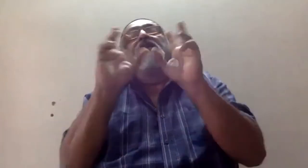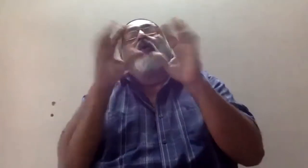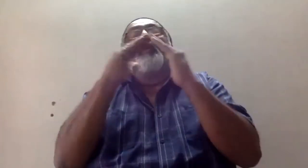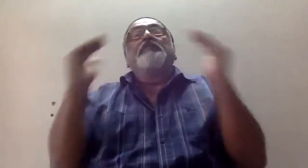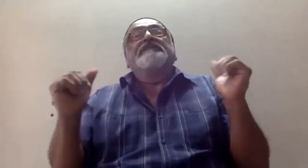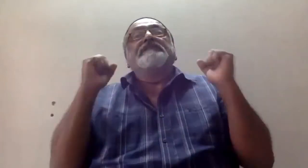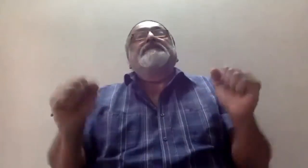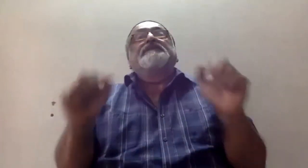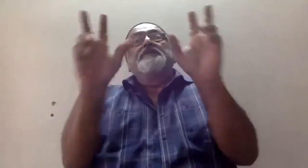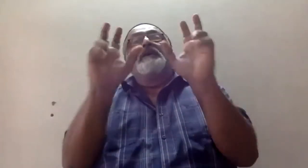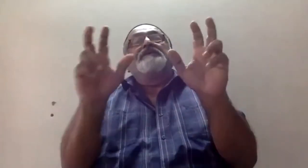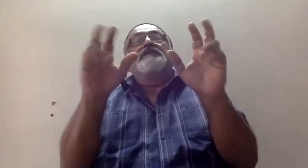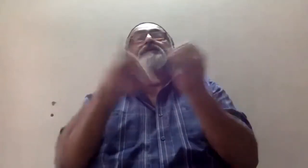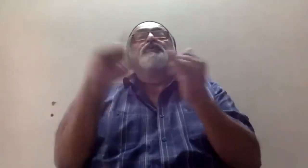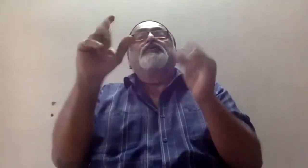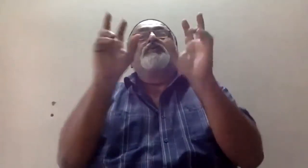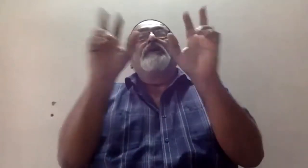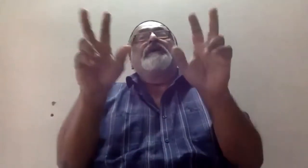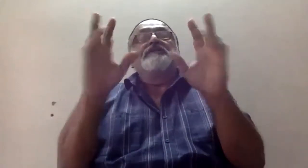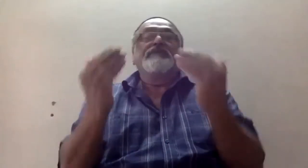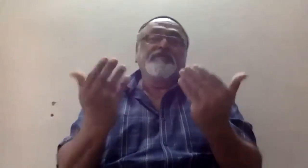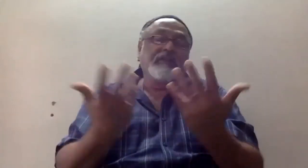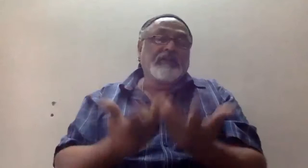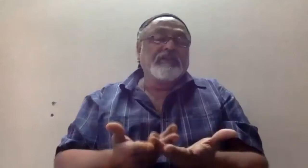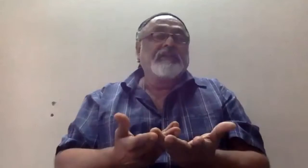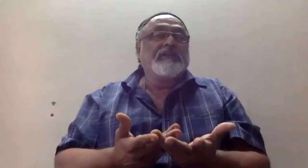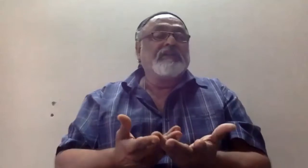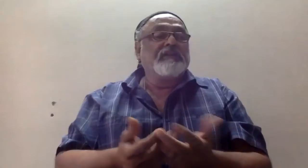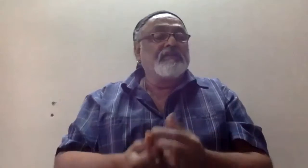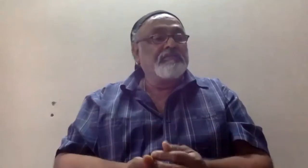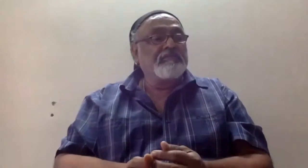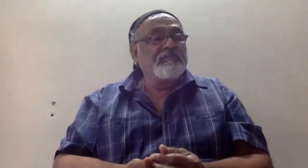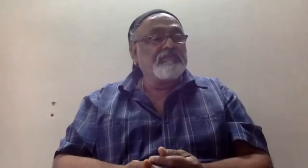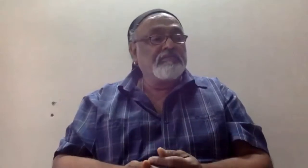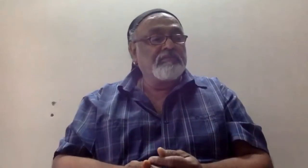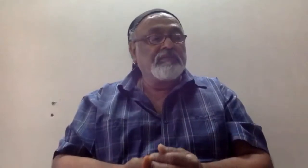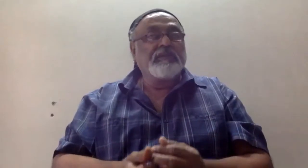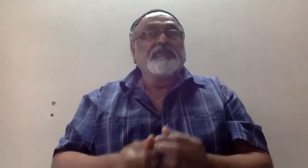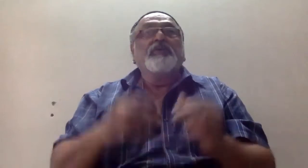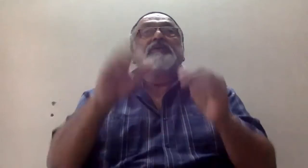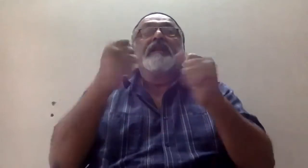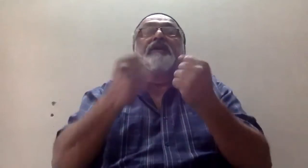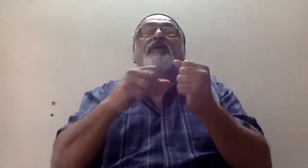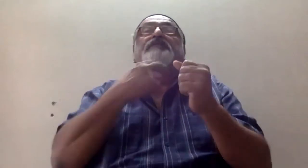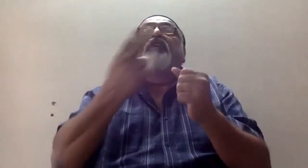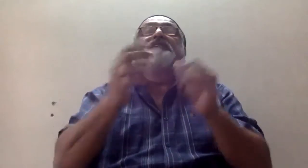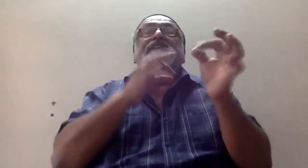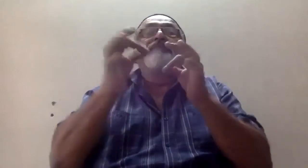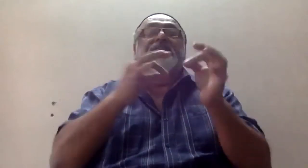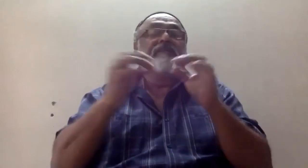whatever happens in the court would actually be reduced into a kind of description. So what all discussed would become a part of